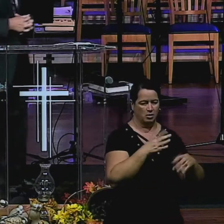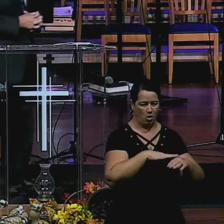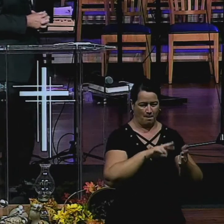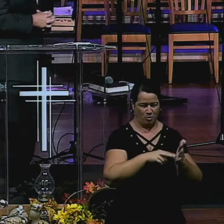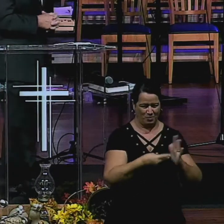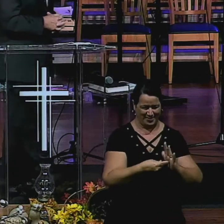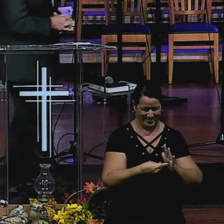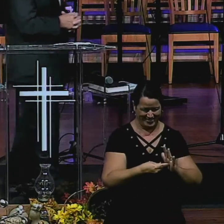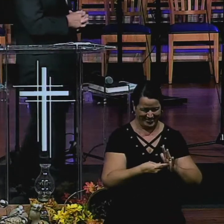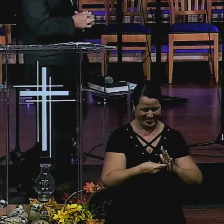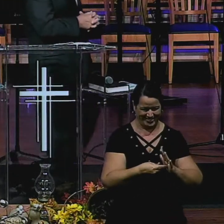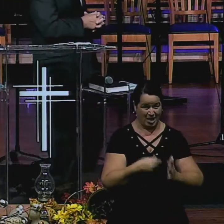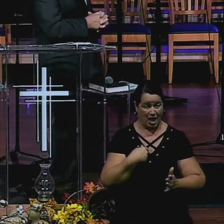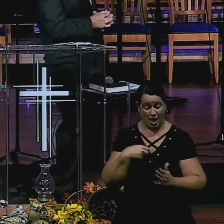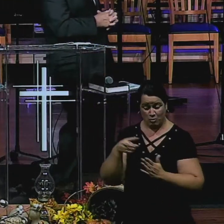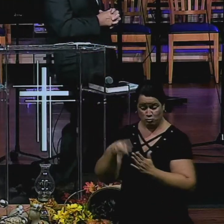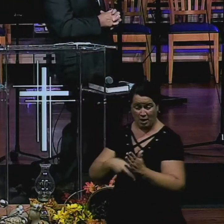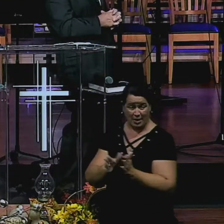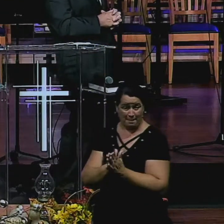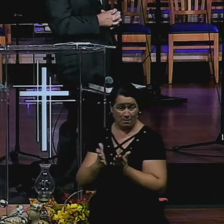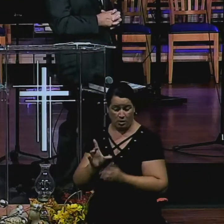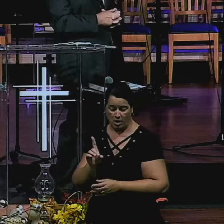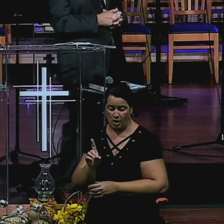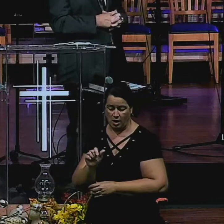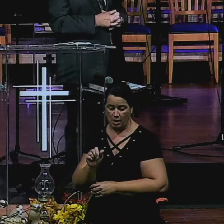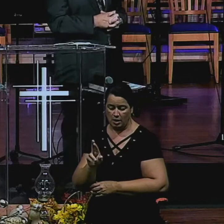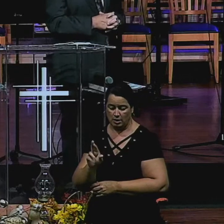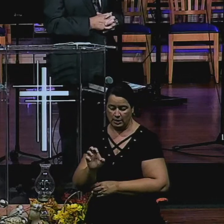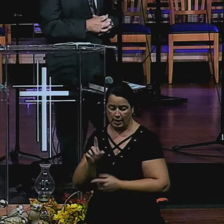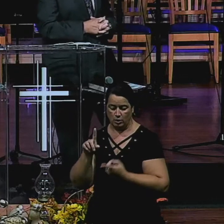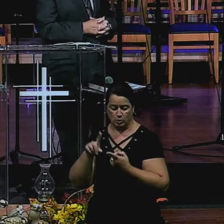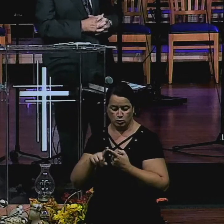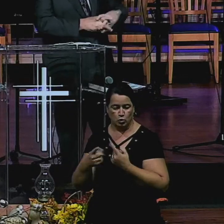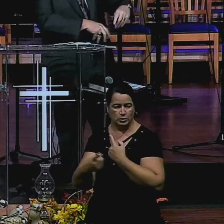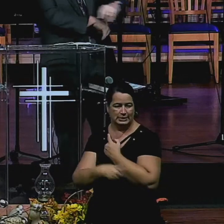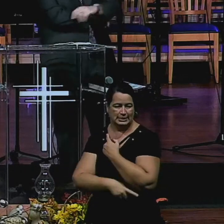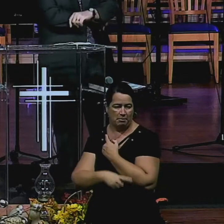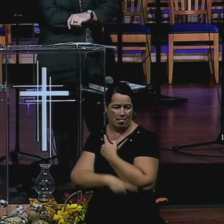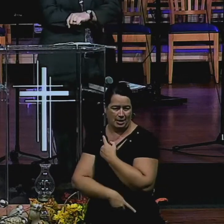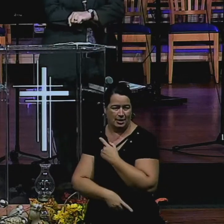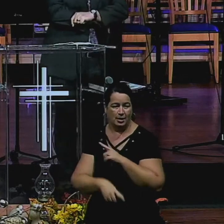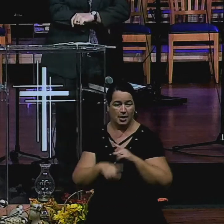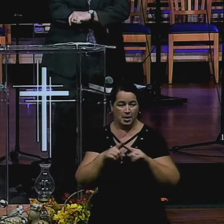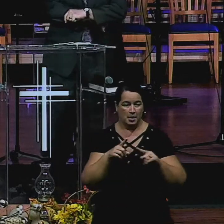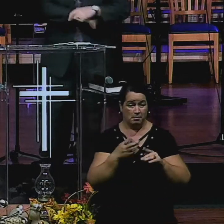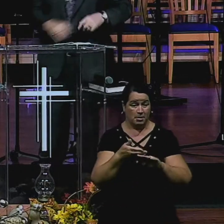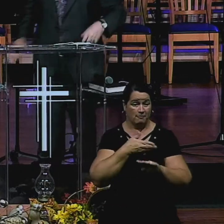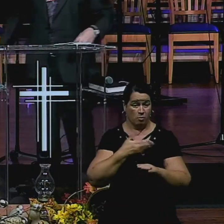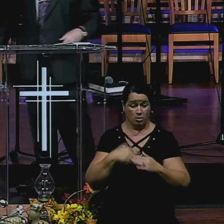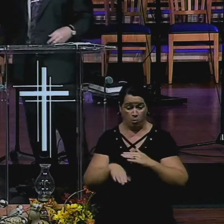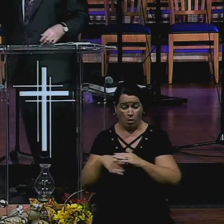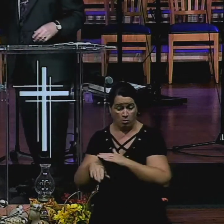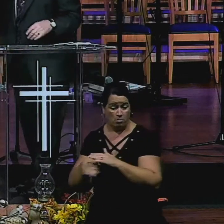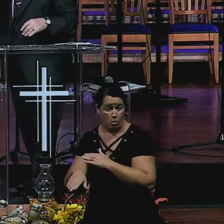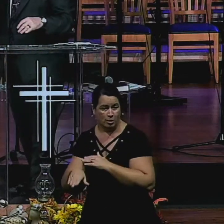kiddos. And here's what I do know. When a child bows its back and stomps its foot and says